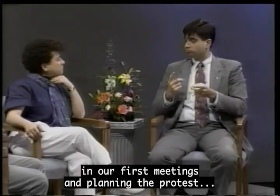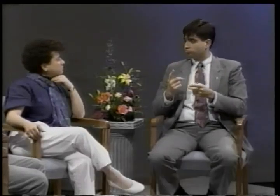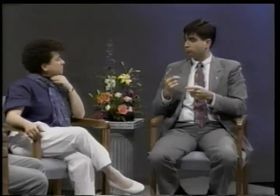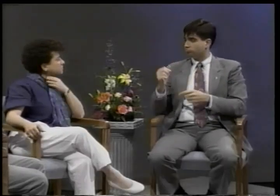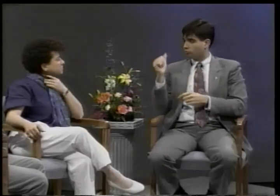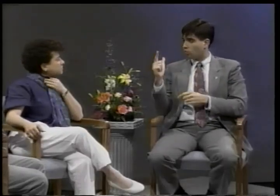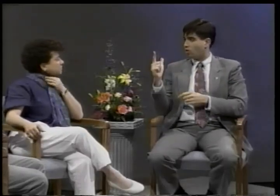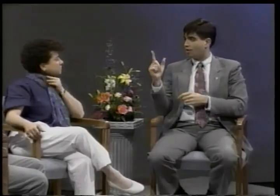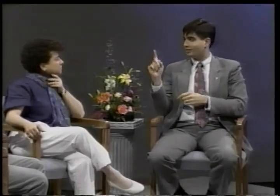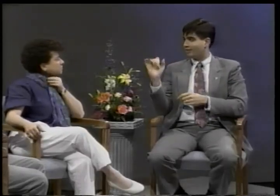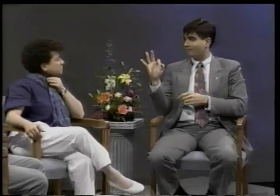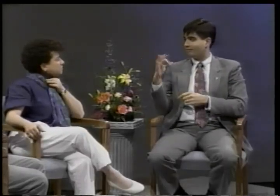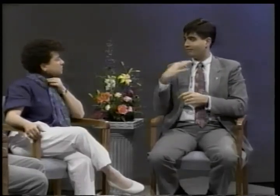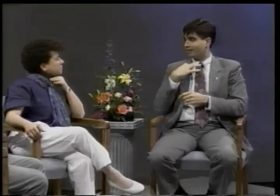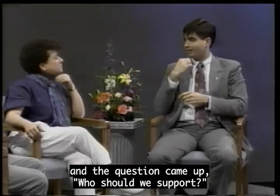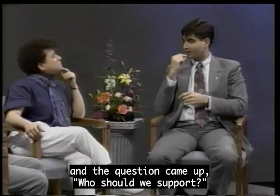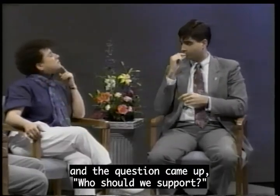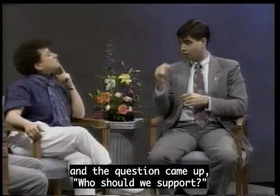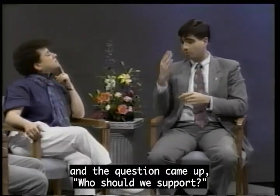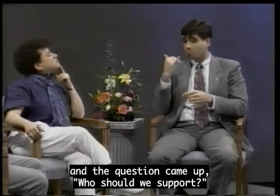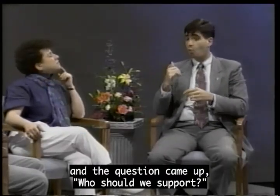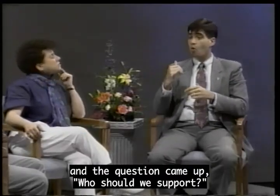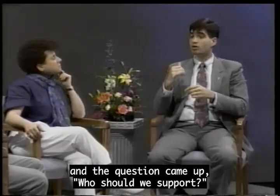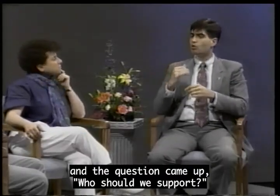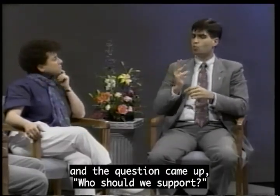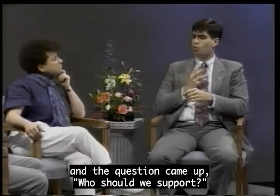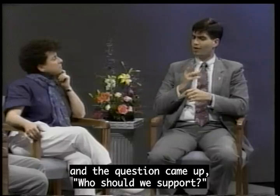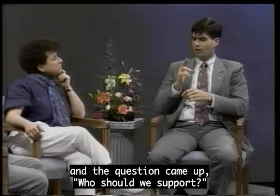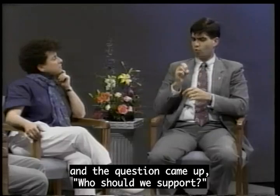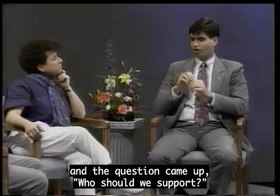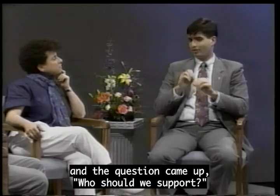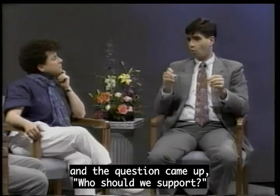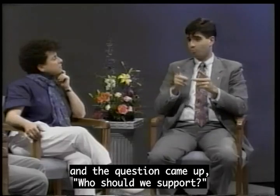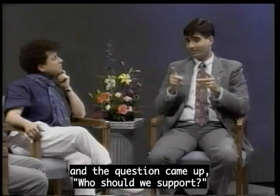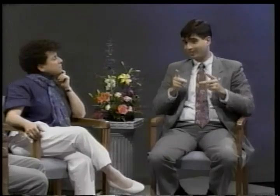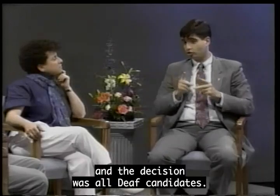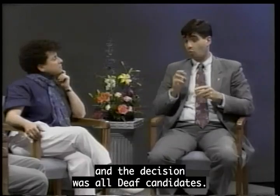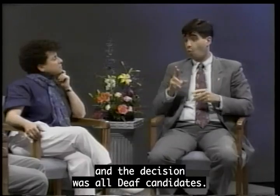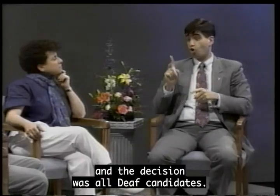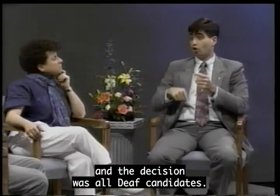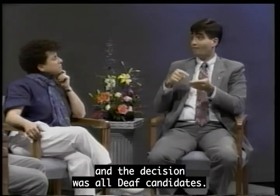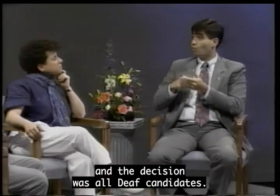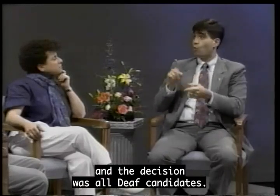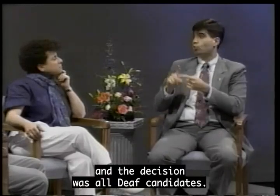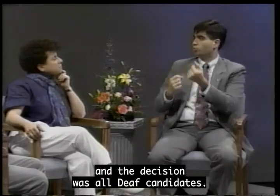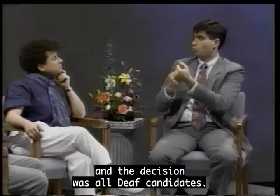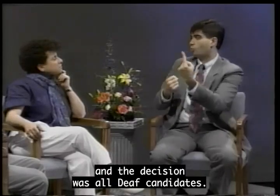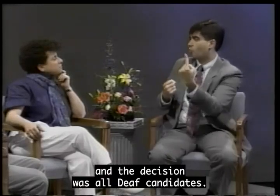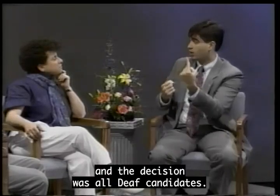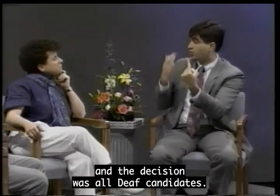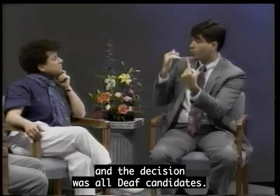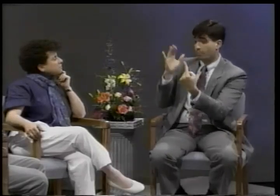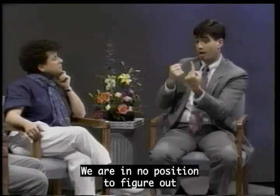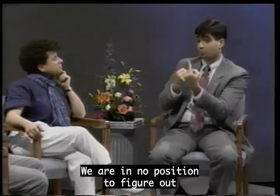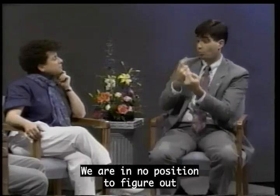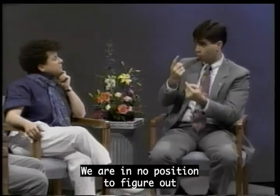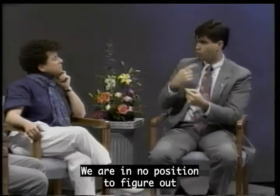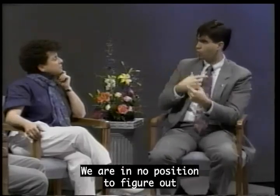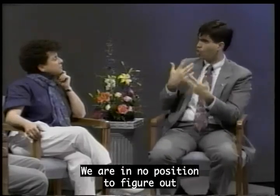And what the question came up, who should we support? And the decision was all deaf candidates. We are in no position to figure out which one we should